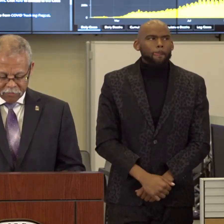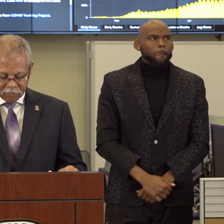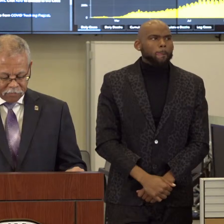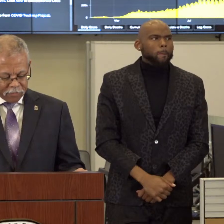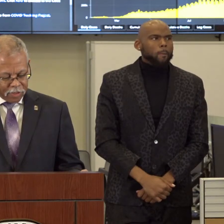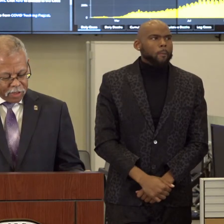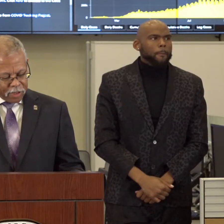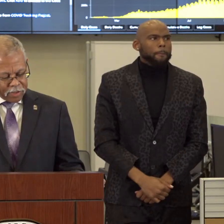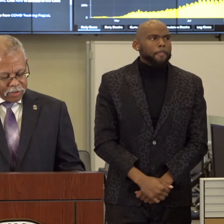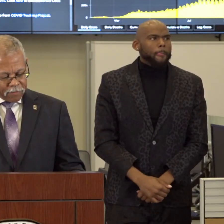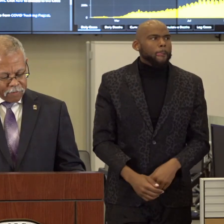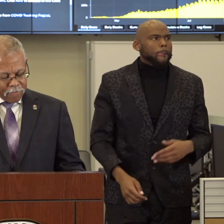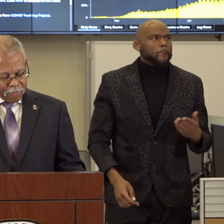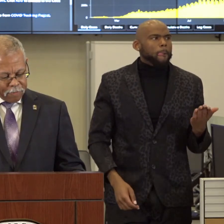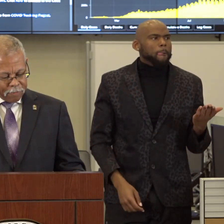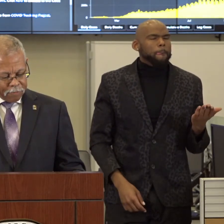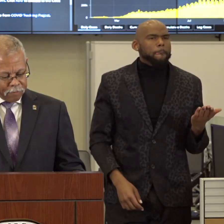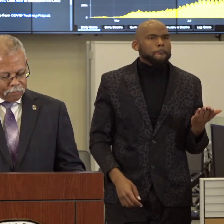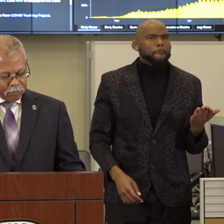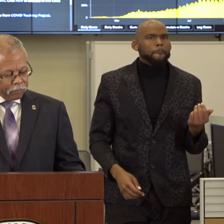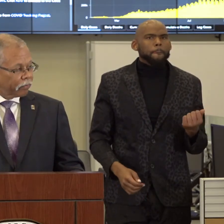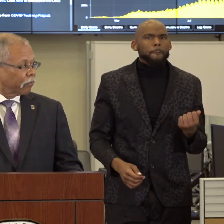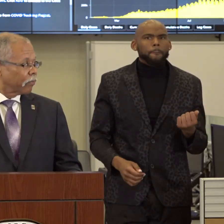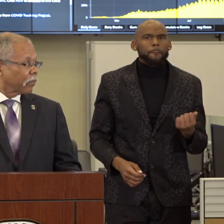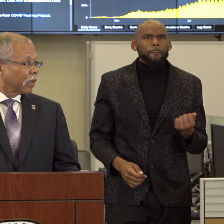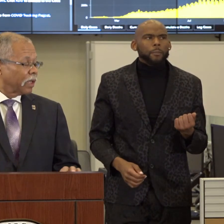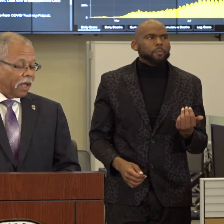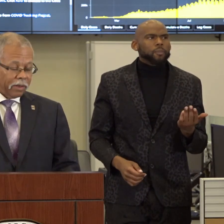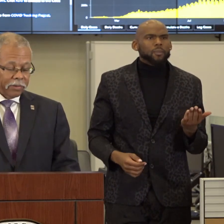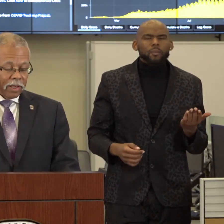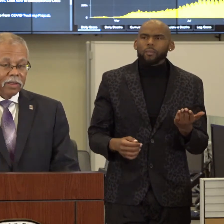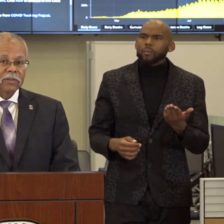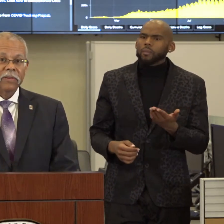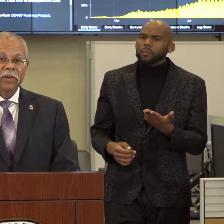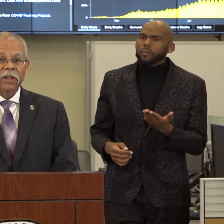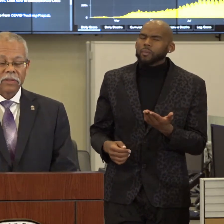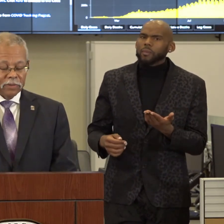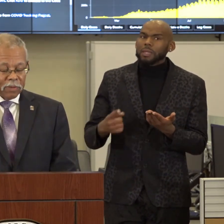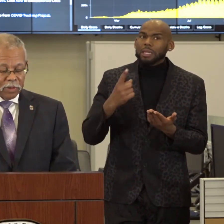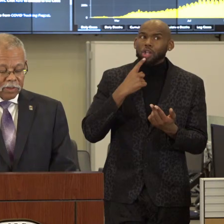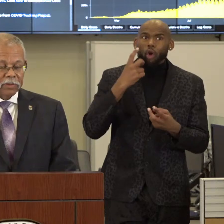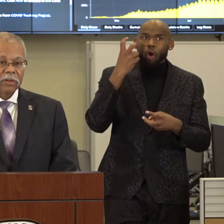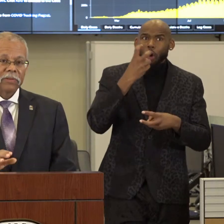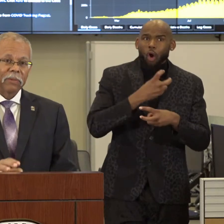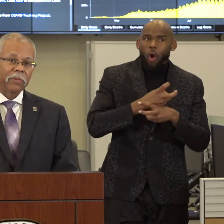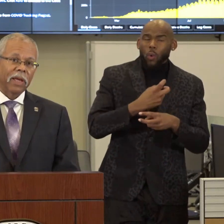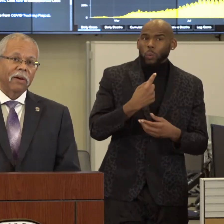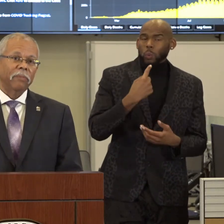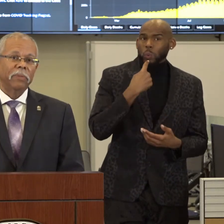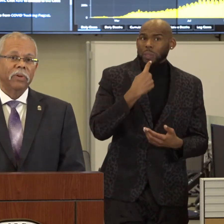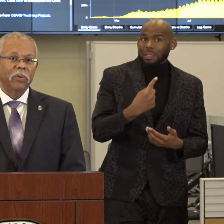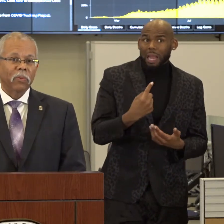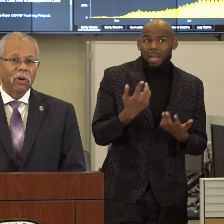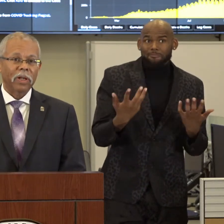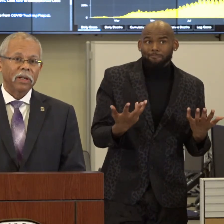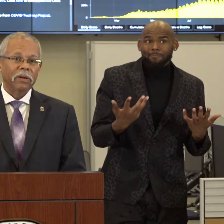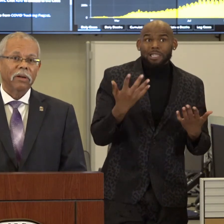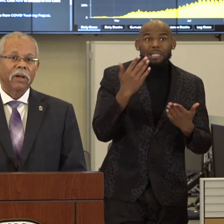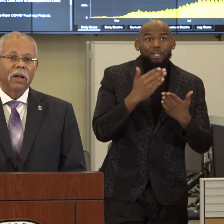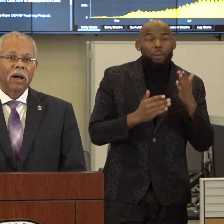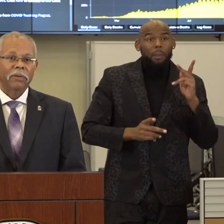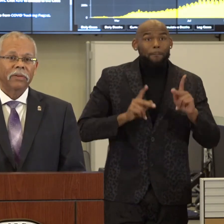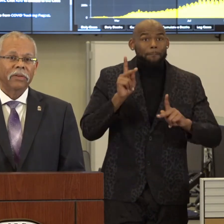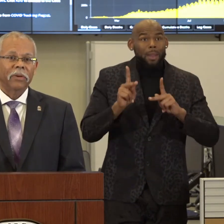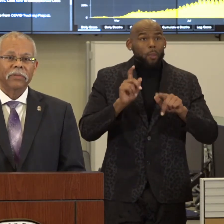think we'll have to get that from the, yeah. Yeah, because that is difficult to say, because we have people who work